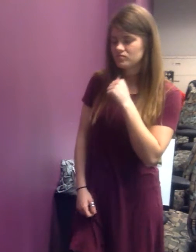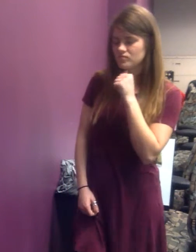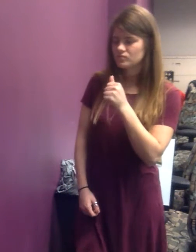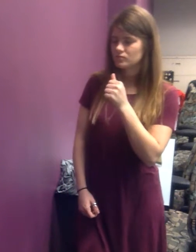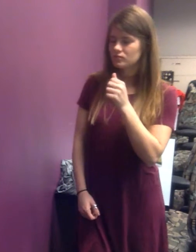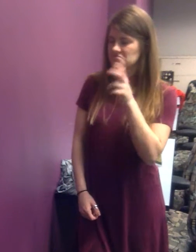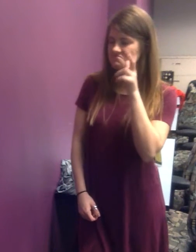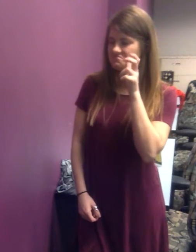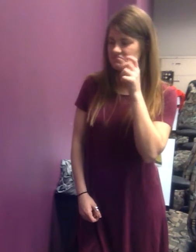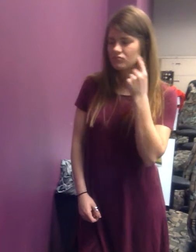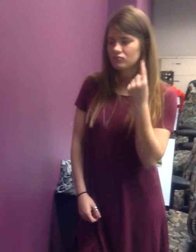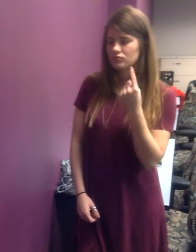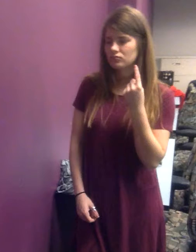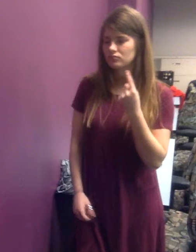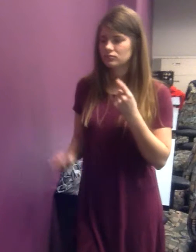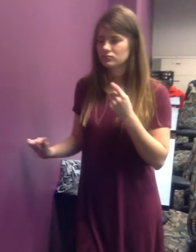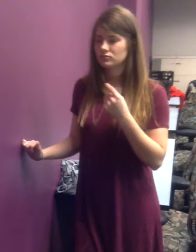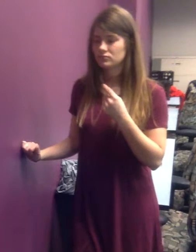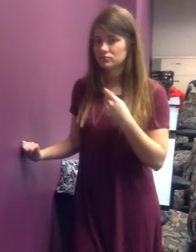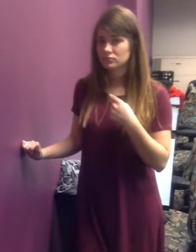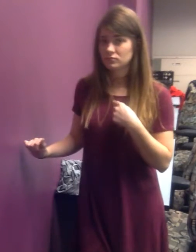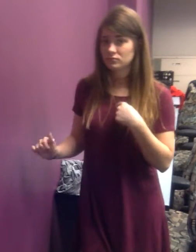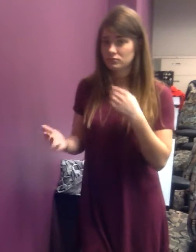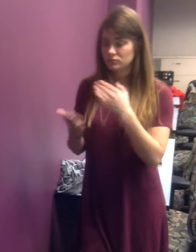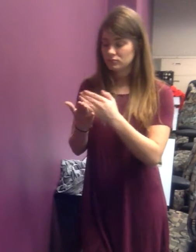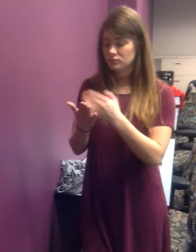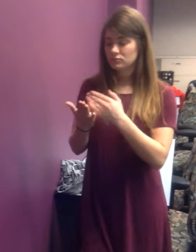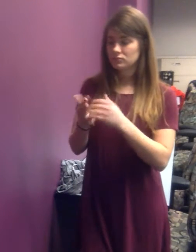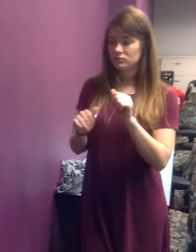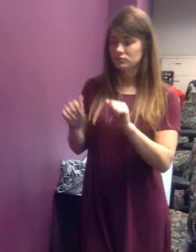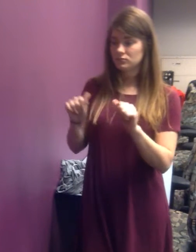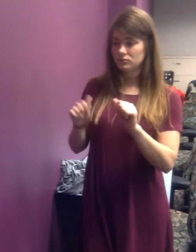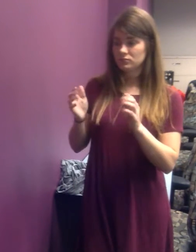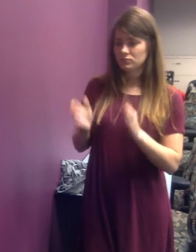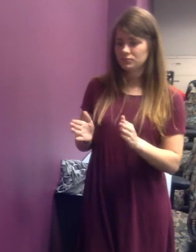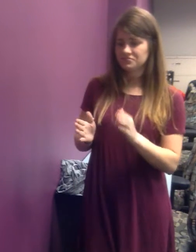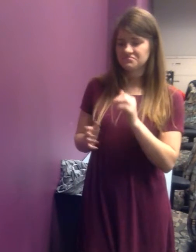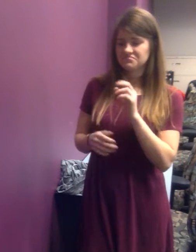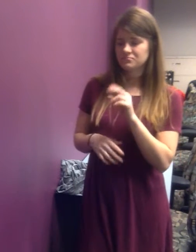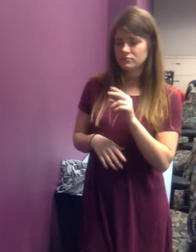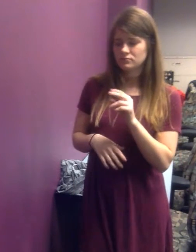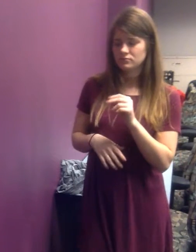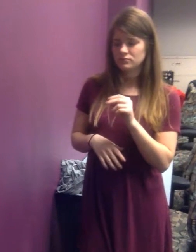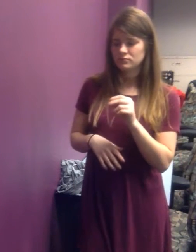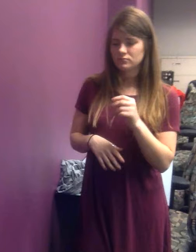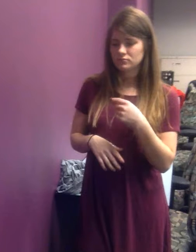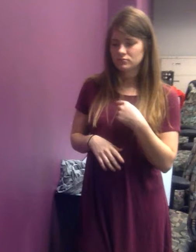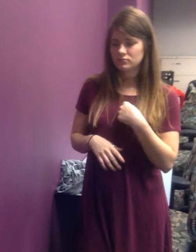sense standpoint. The Earth has been warming and cooling since day one, and you know, the effect